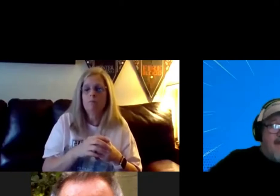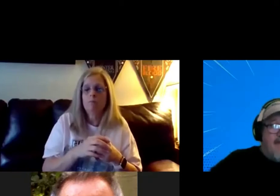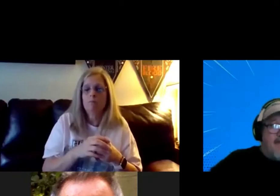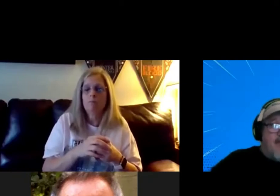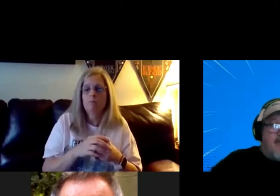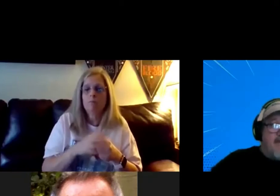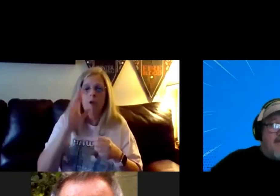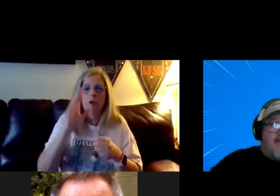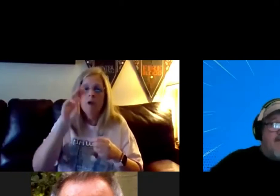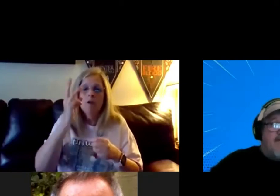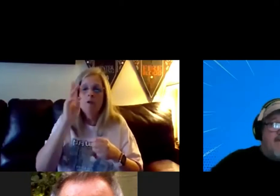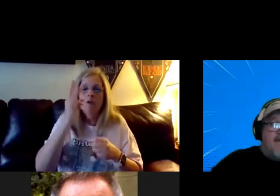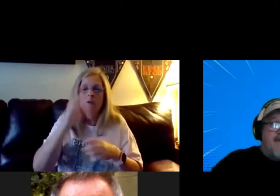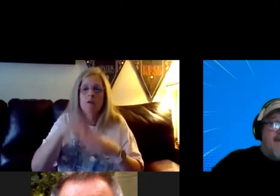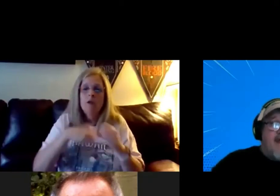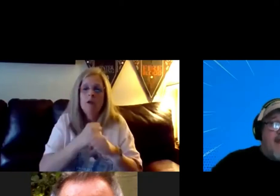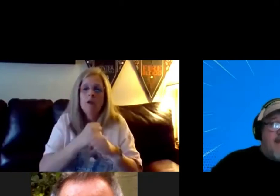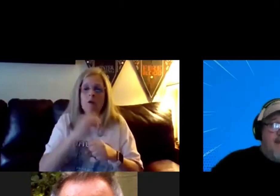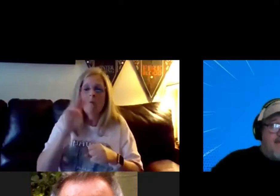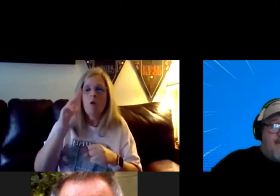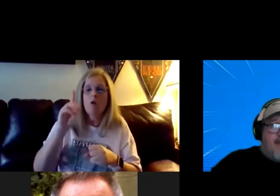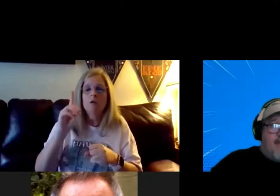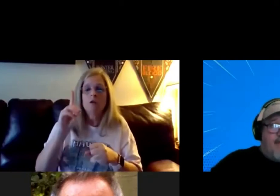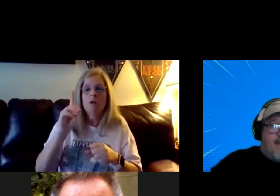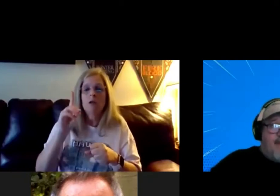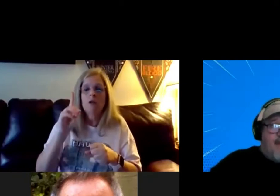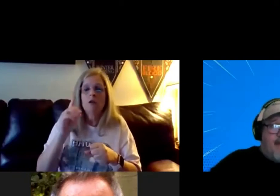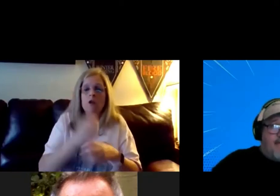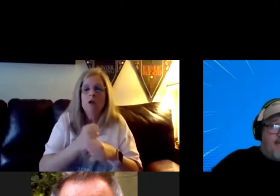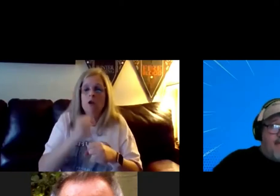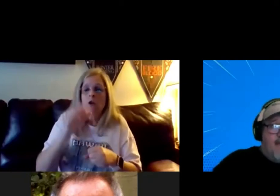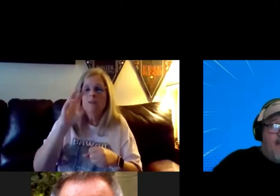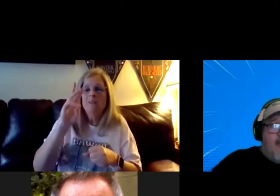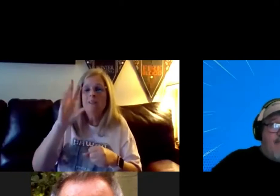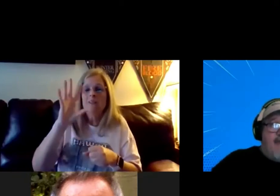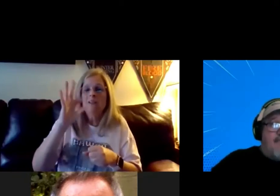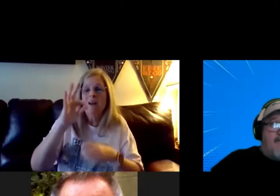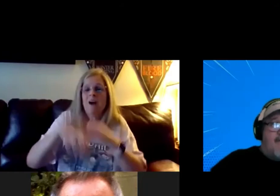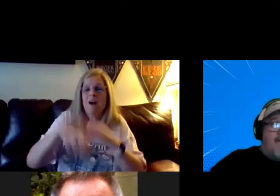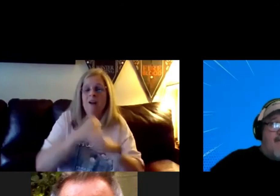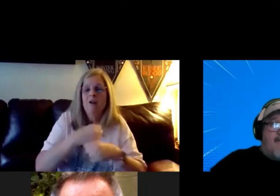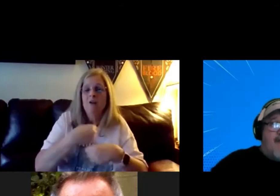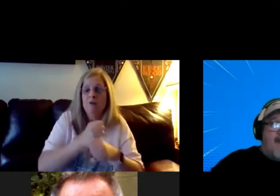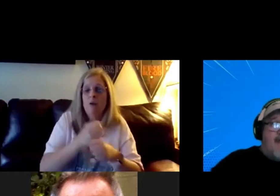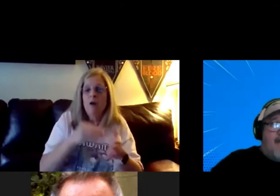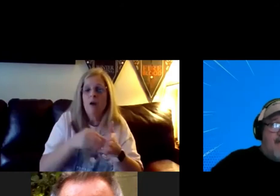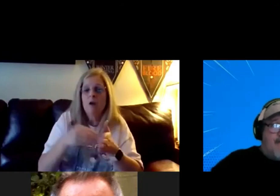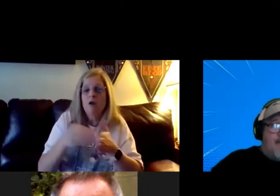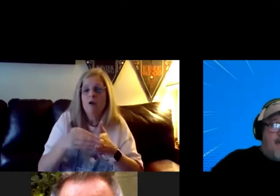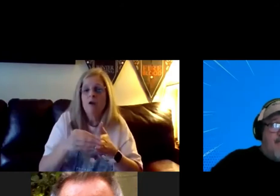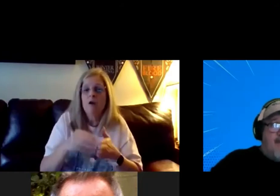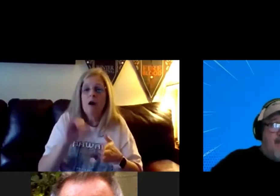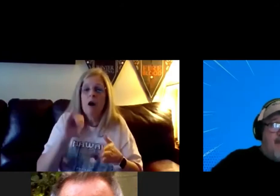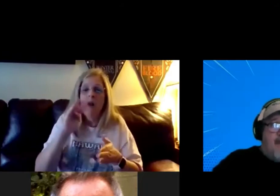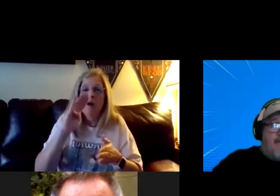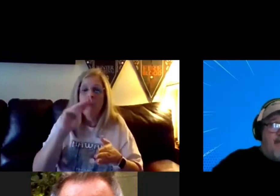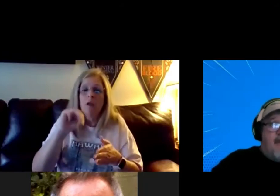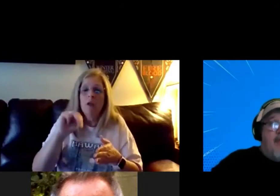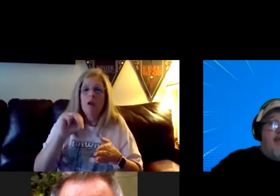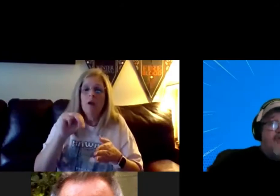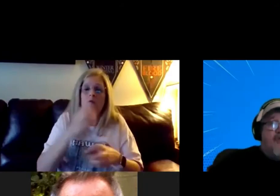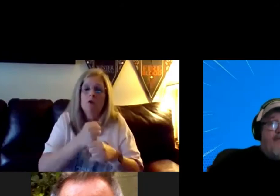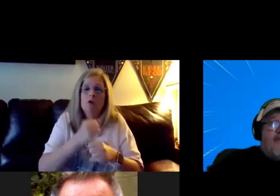16 years. Walt Disney took 69 years to make $1 billion. IBM took 79 years to make